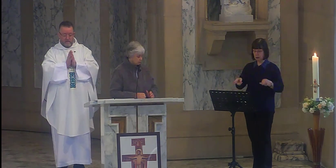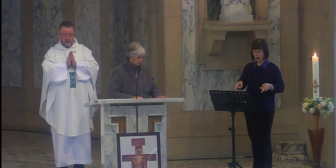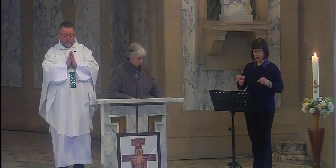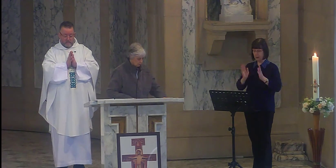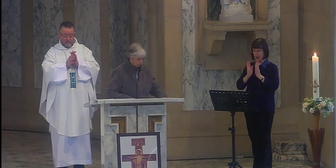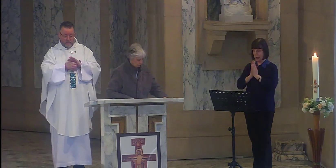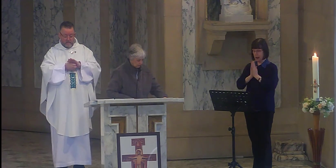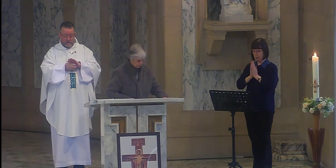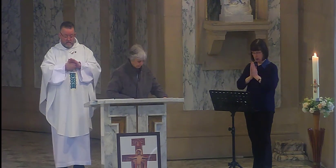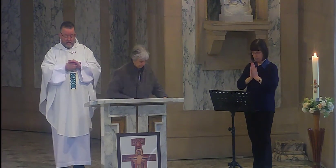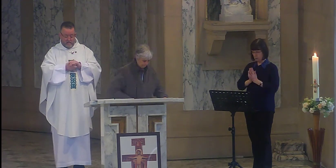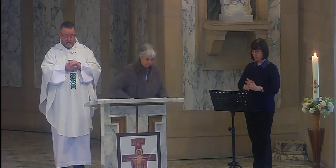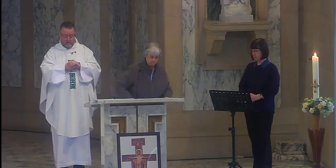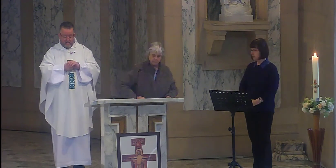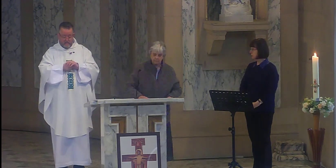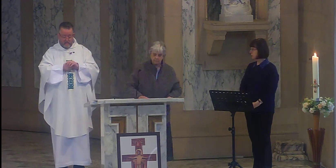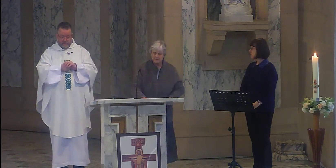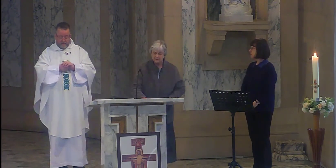Amen.